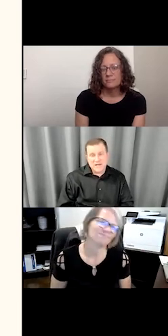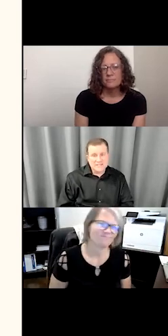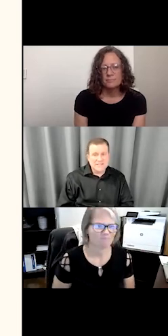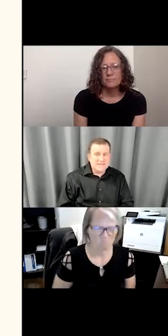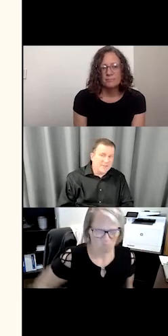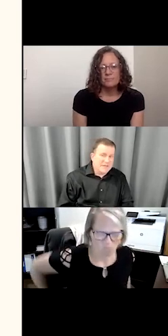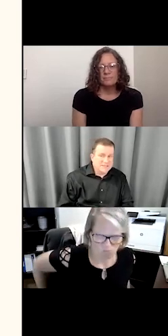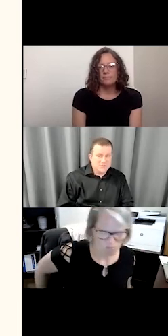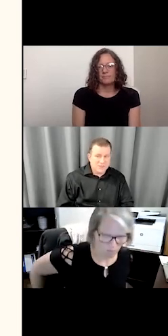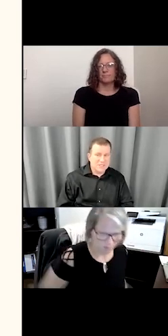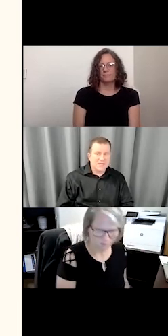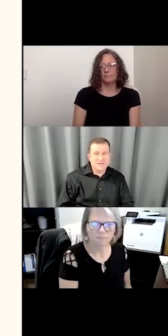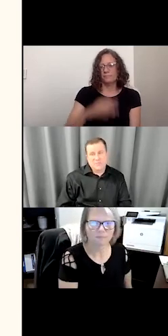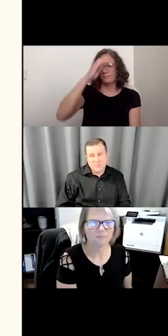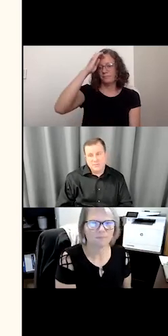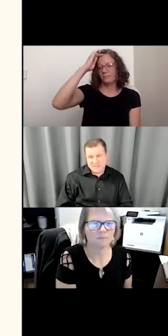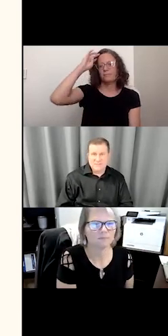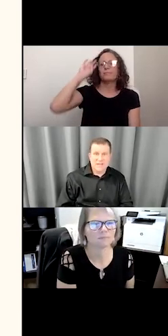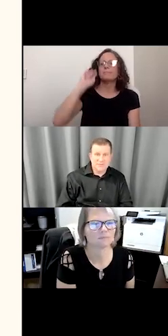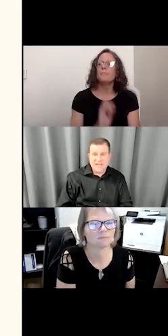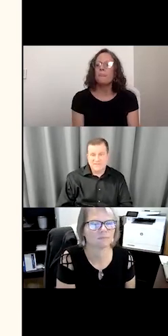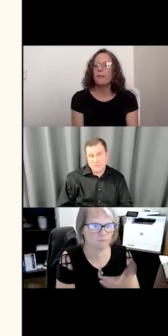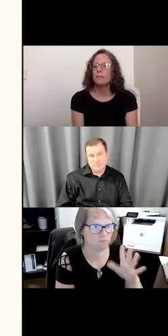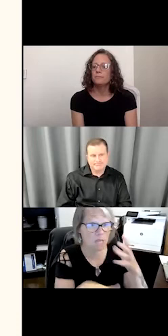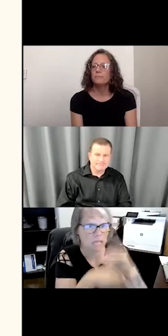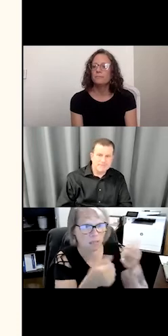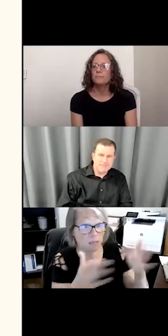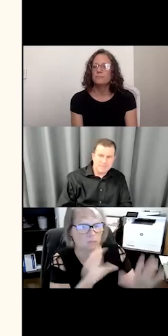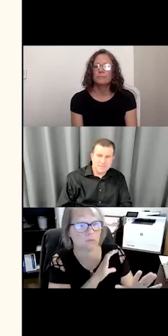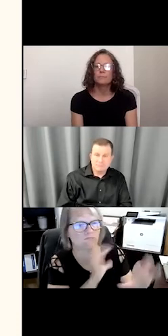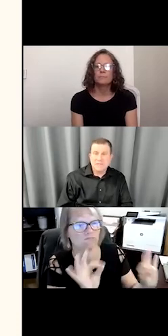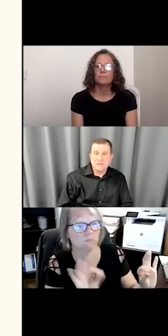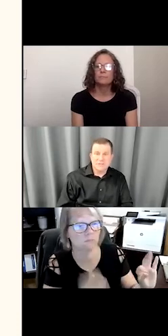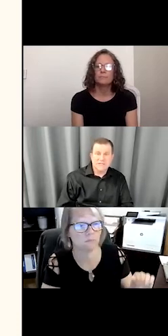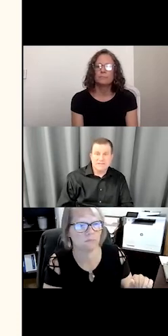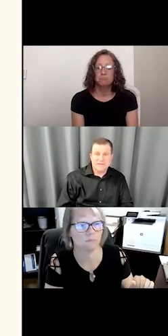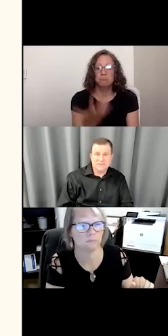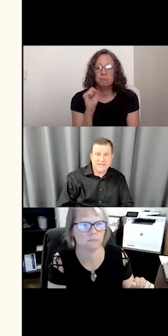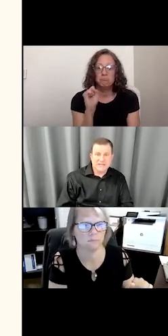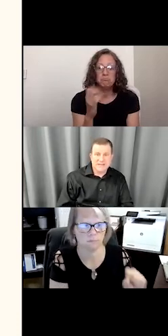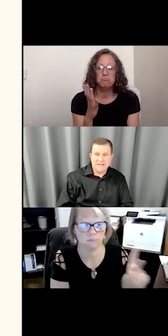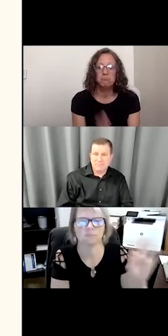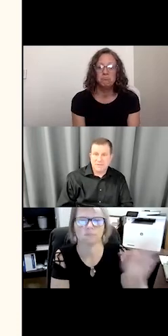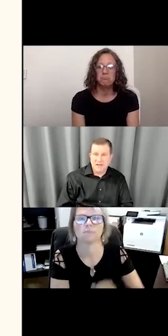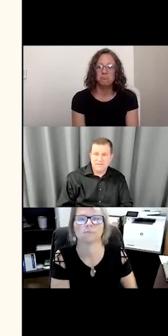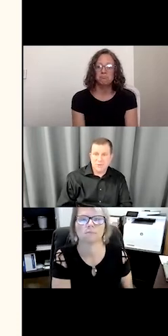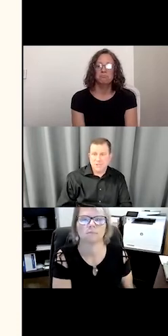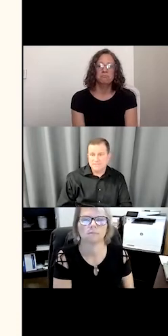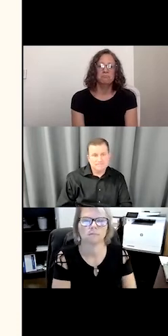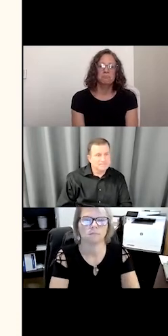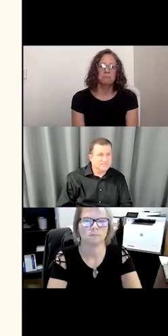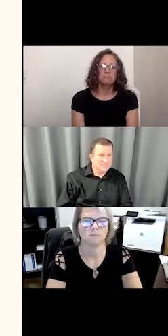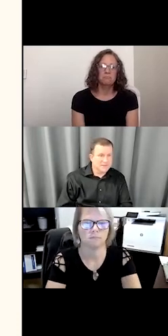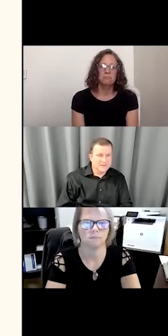It's honestly not my job to educate the public, but sometimes we have to. Christy, anything else to add to that? I think we're